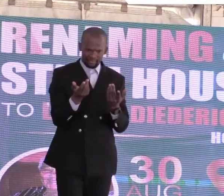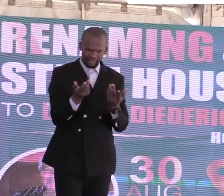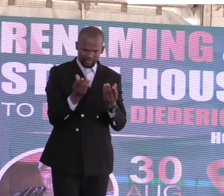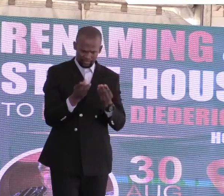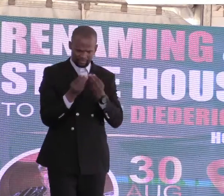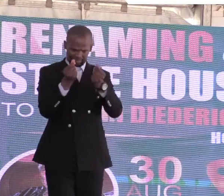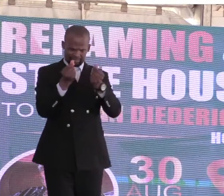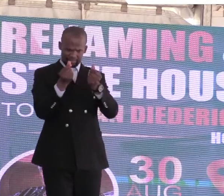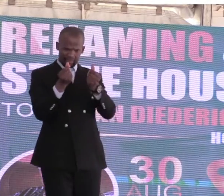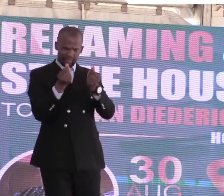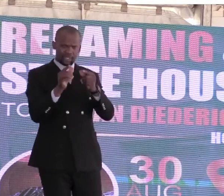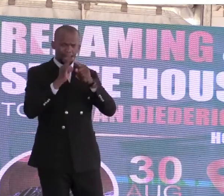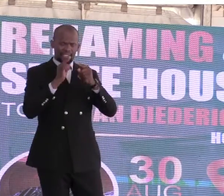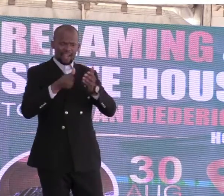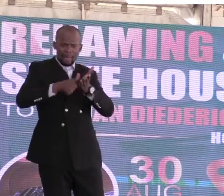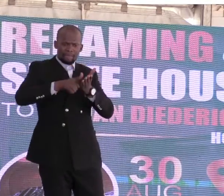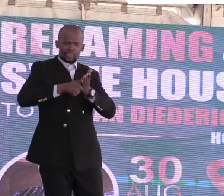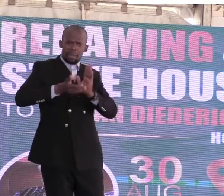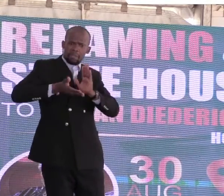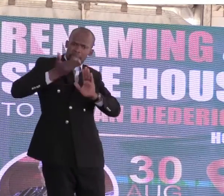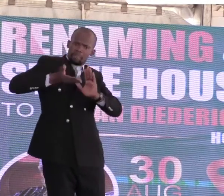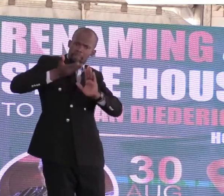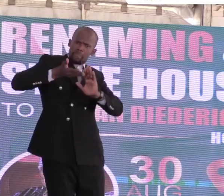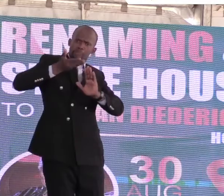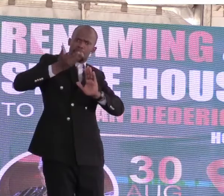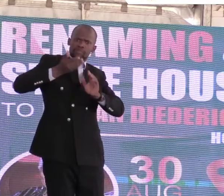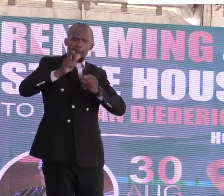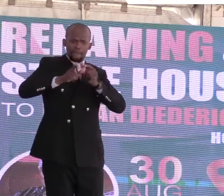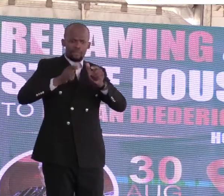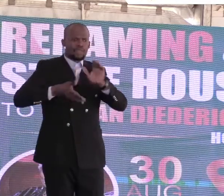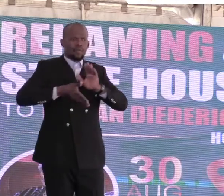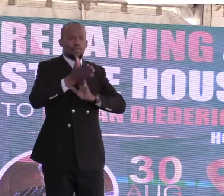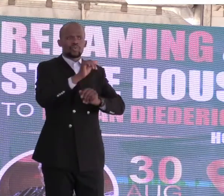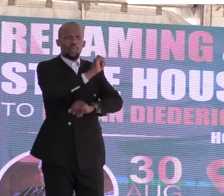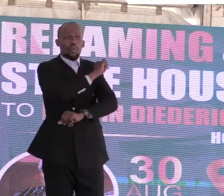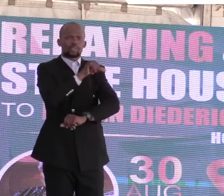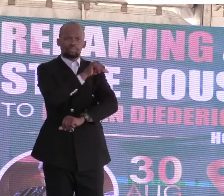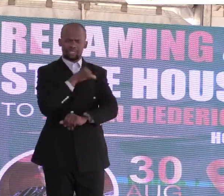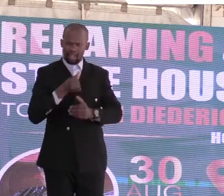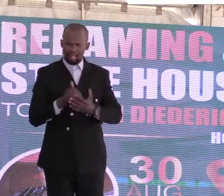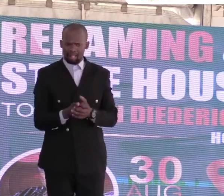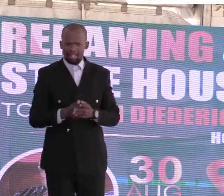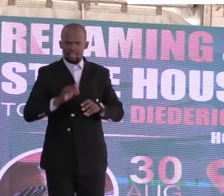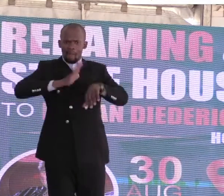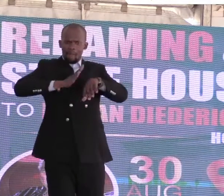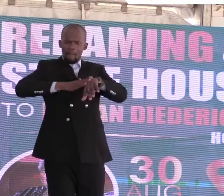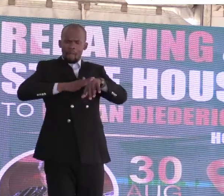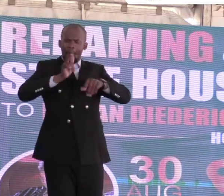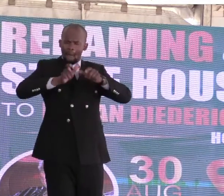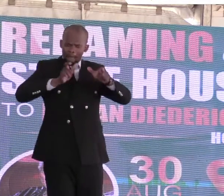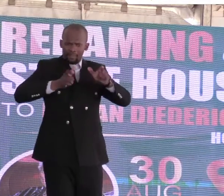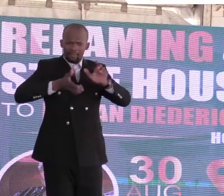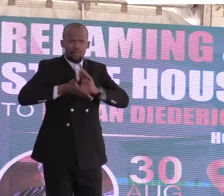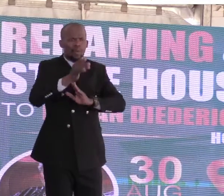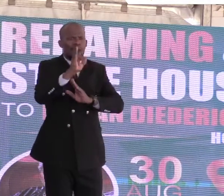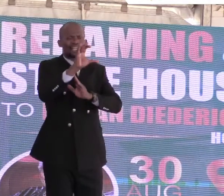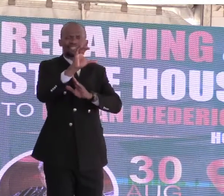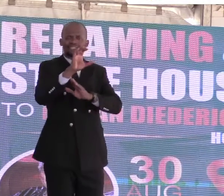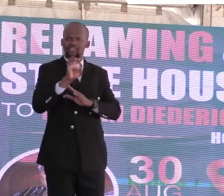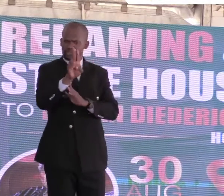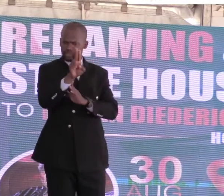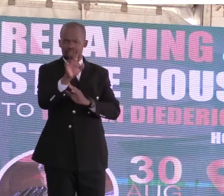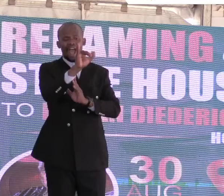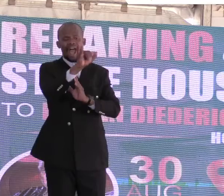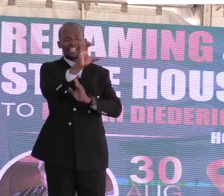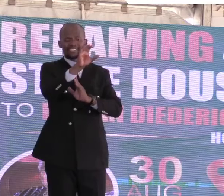numbers grow up, the more people are going to hospital. The more people are going into the ICUs, etc.,